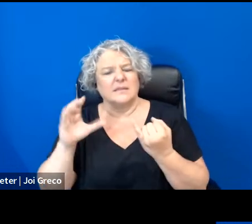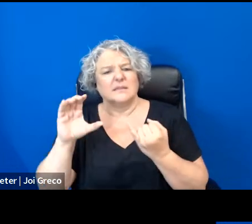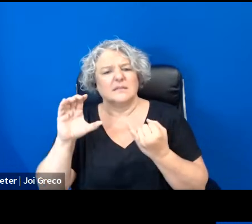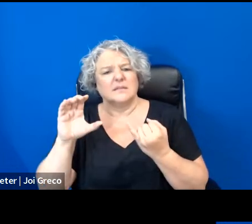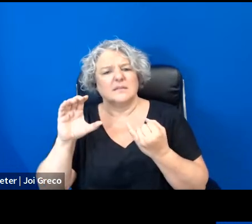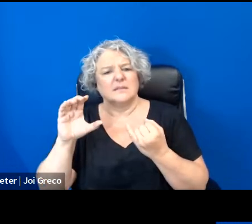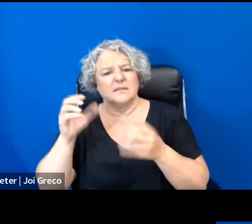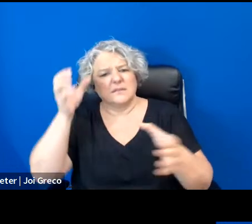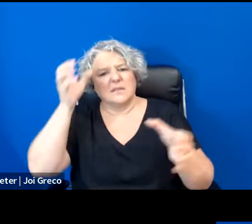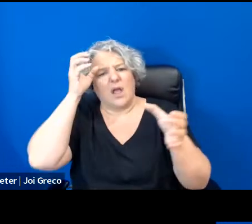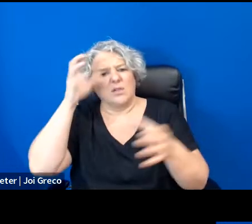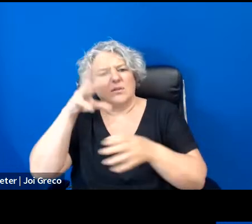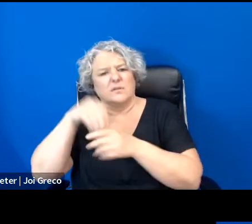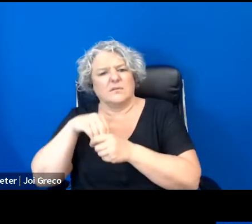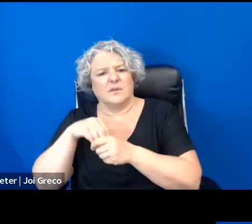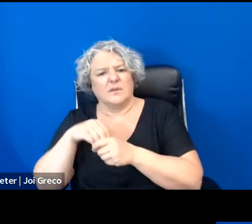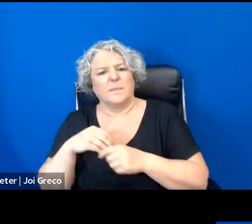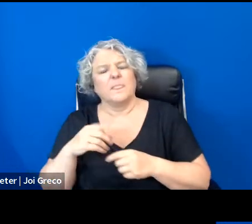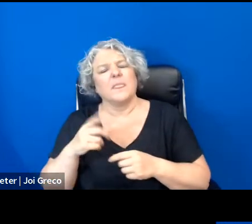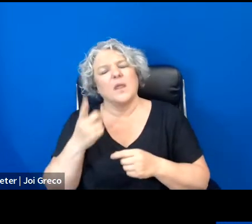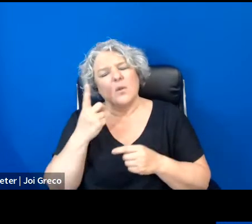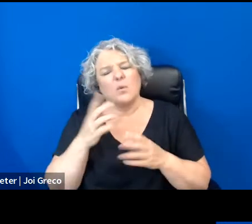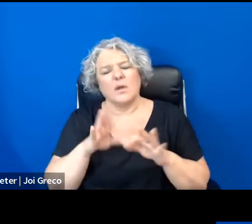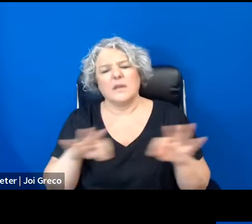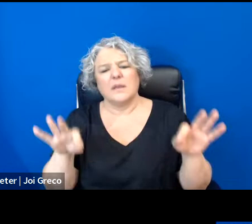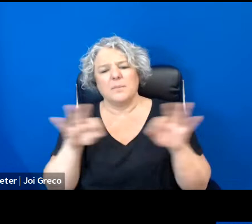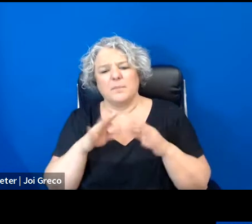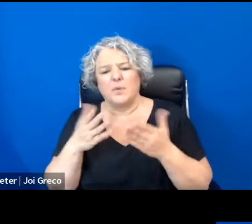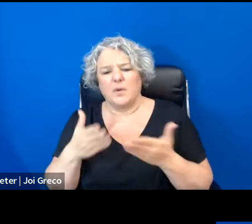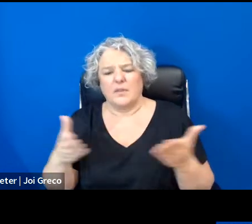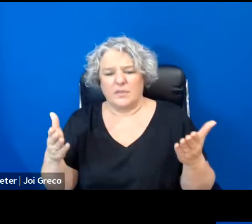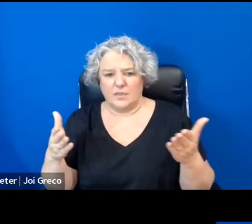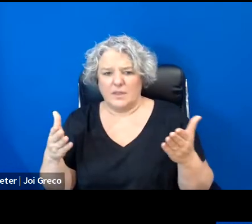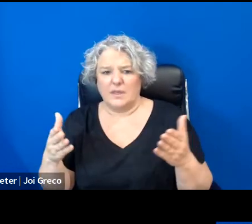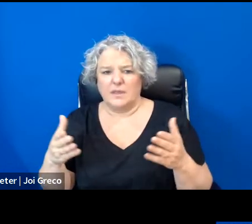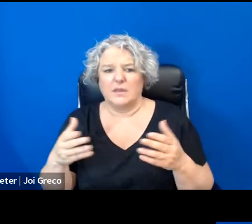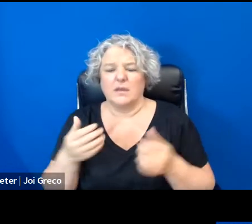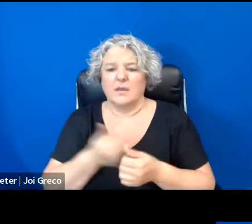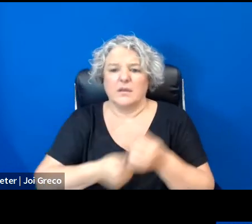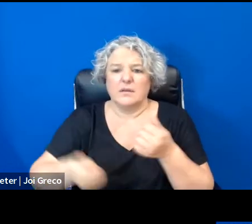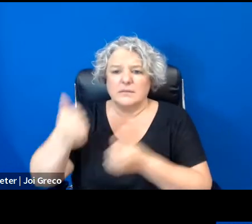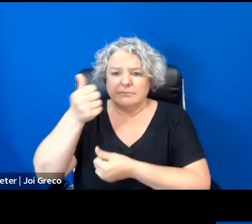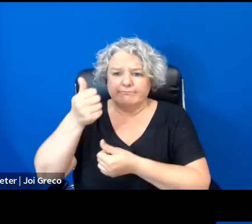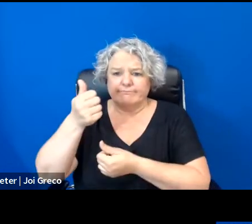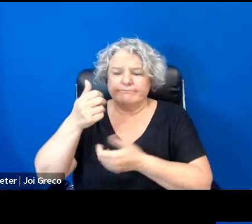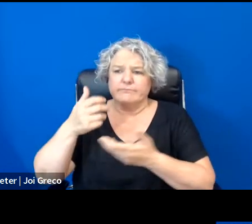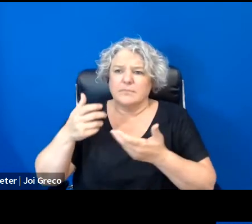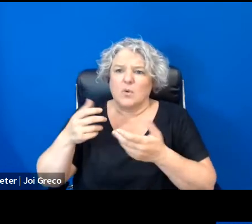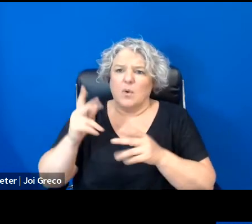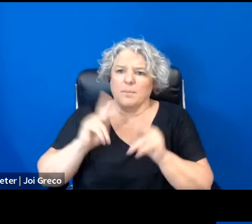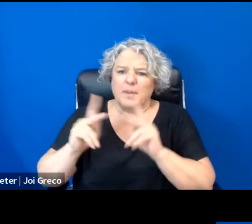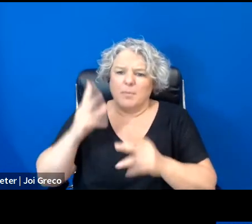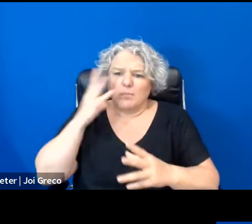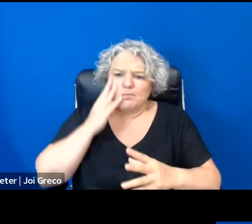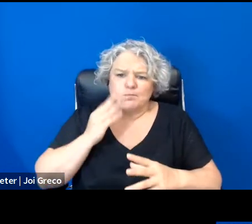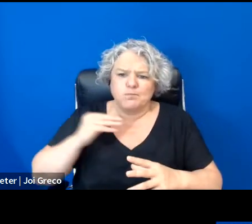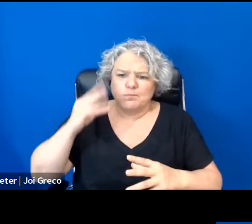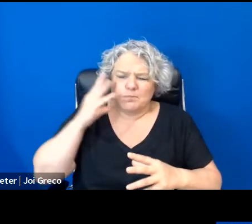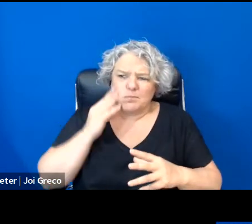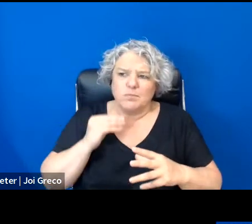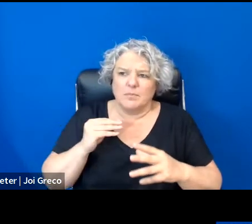What are things that we can do to lean into this idea of scholarship? So, one of the most important things I think is for senior people in the field to